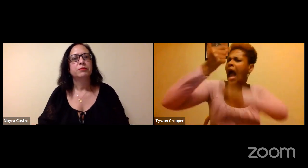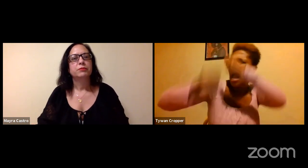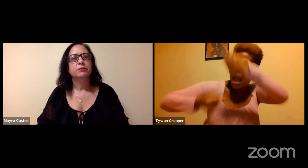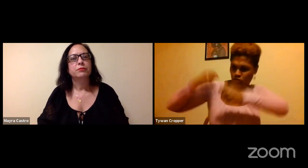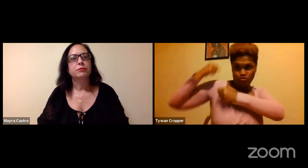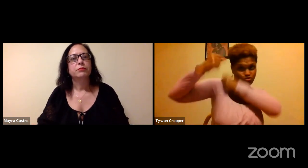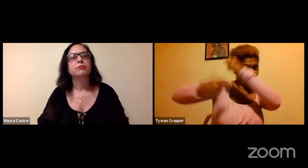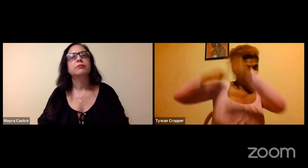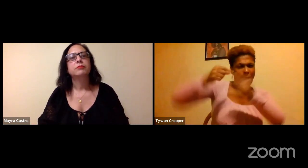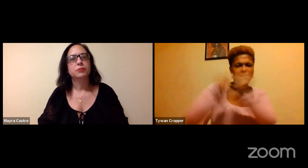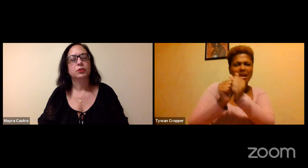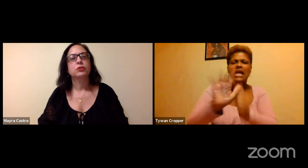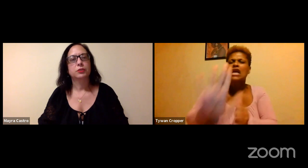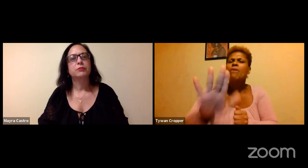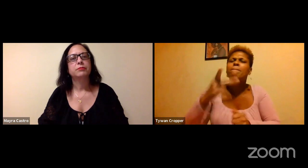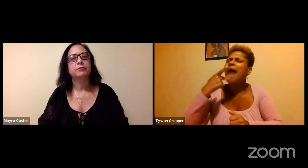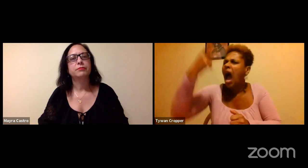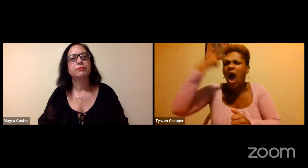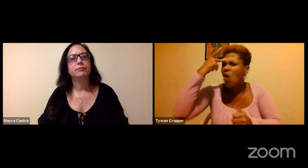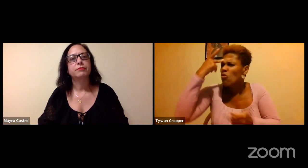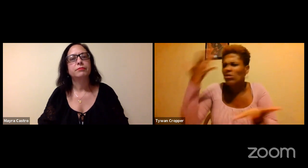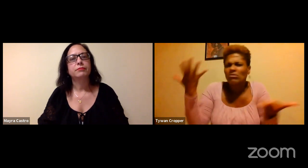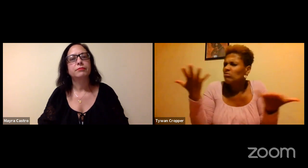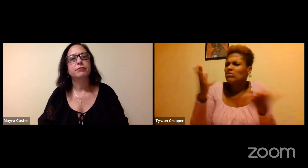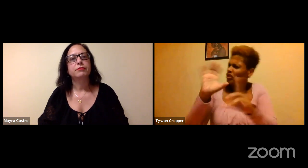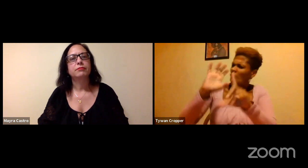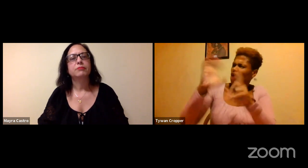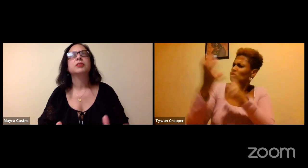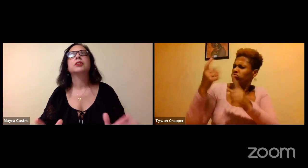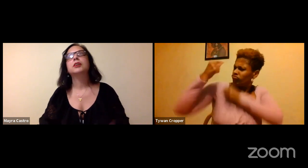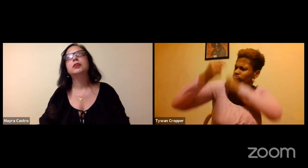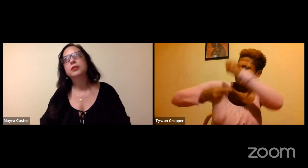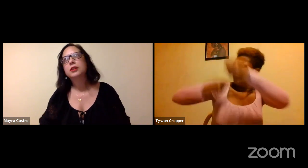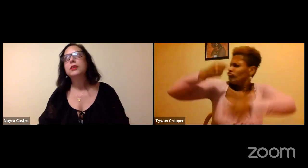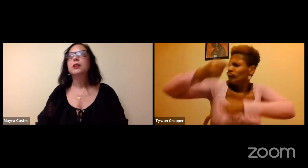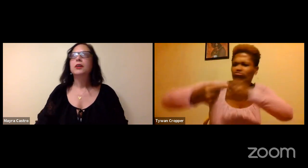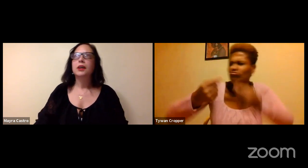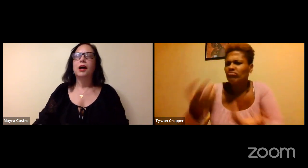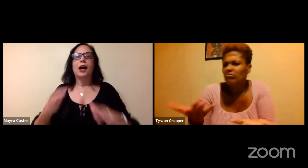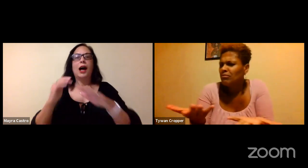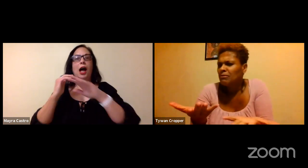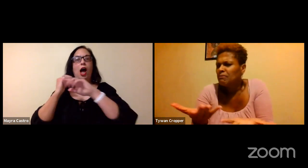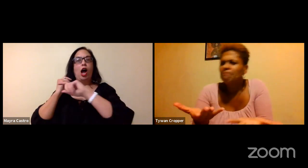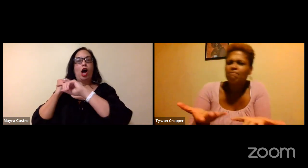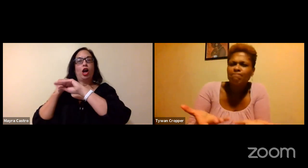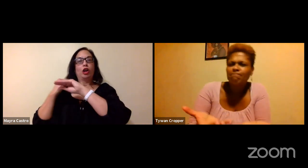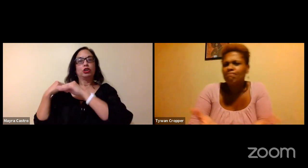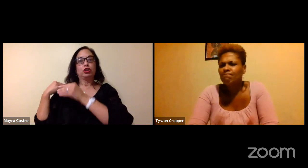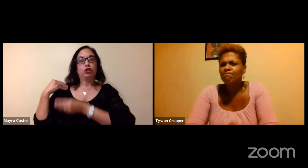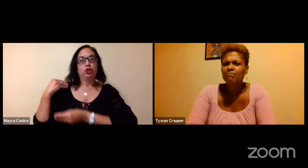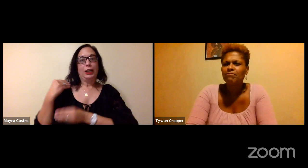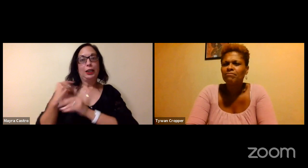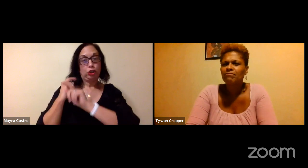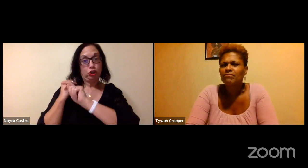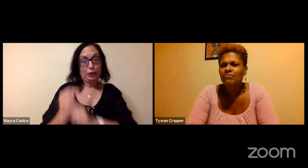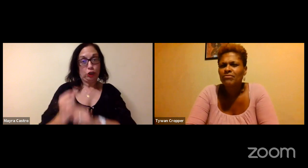Now, I want to know, what cultural traditions did your parents share with you?